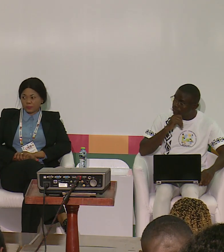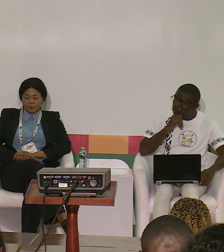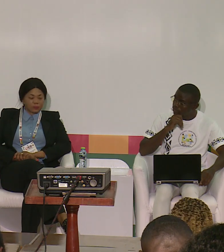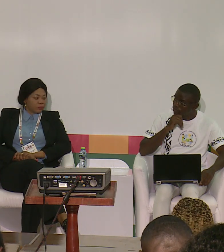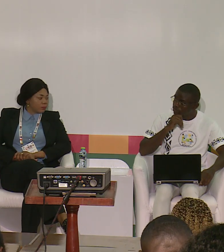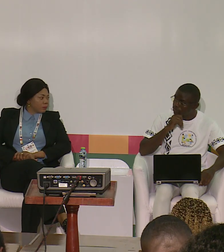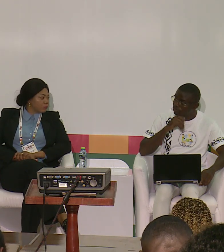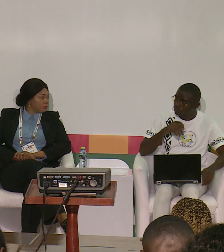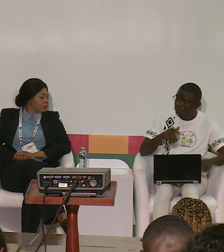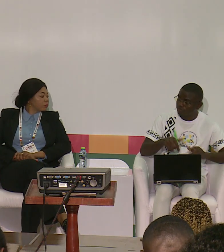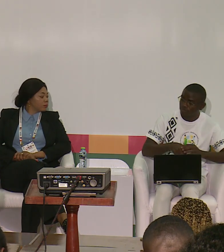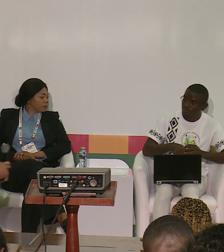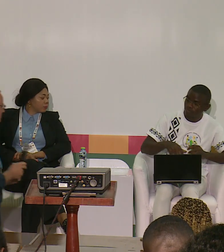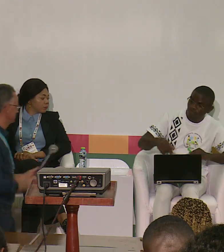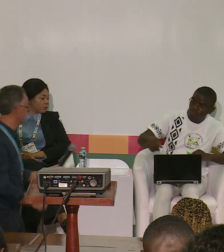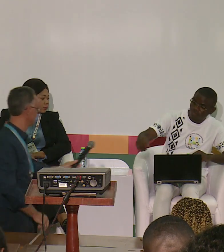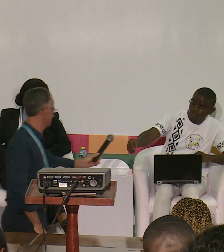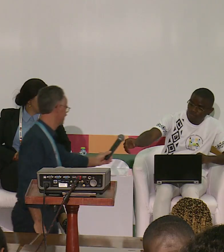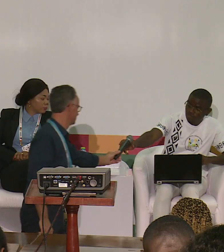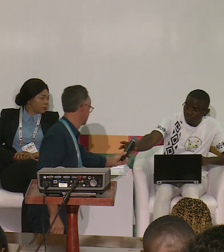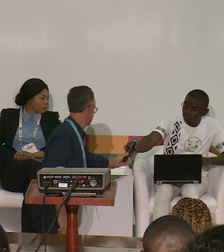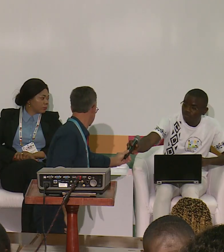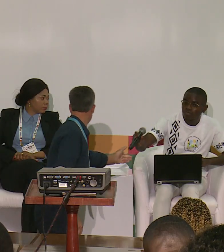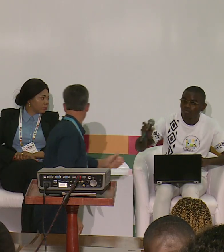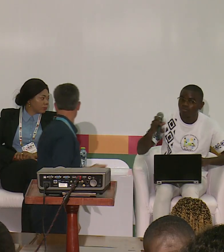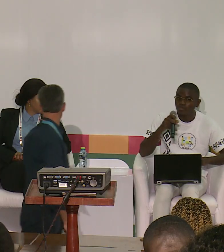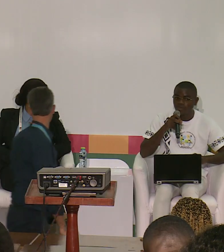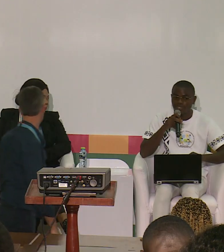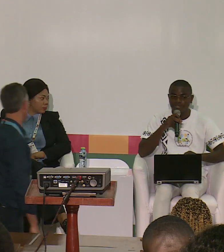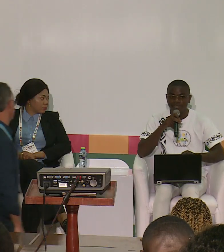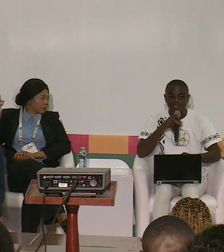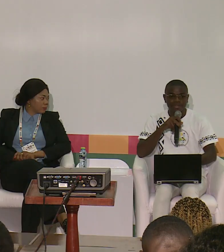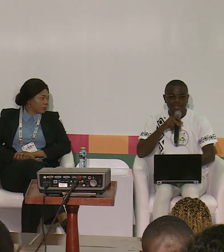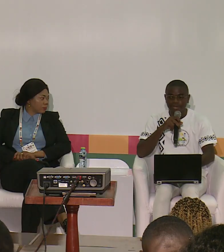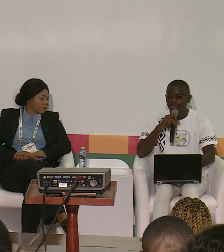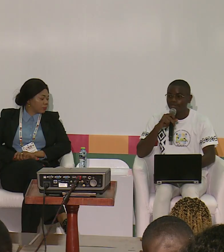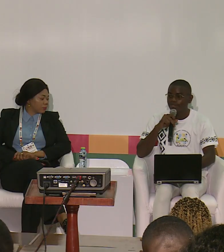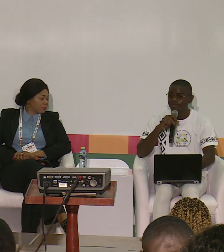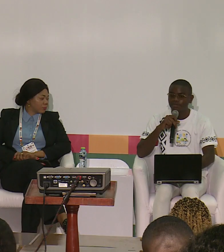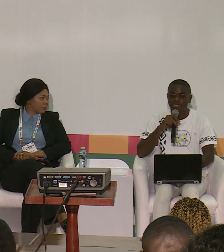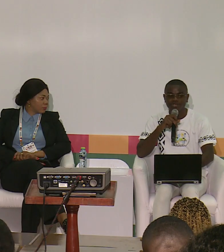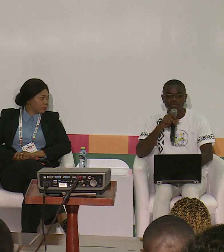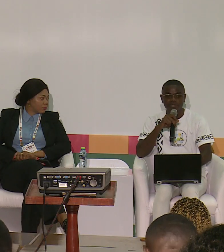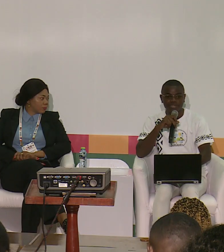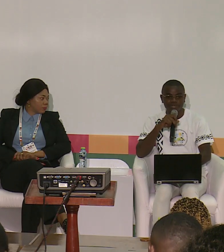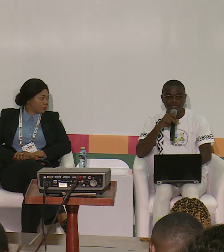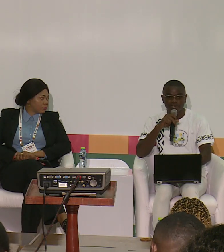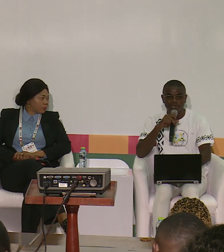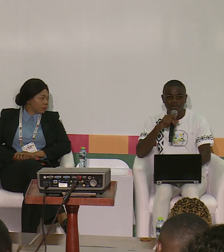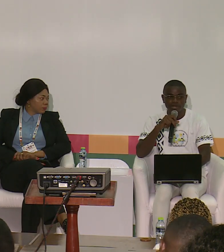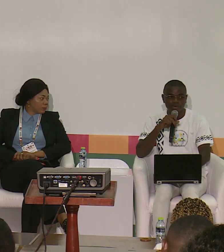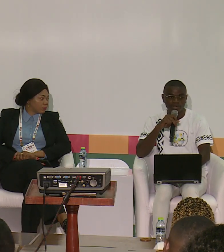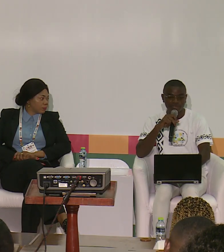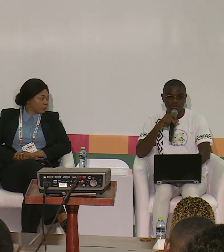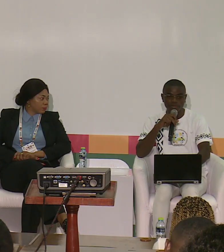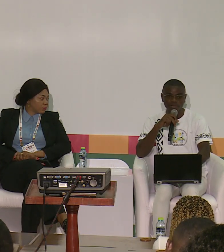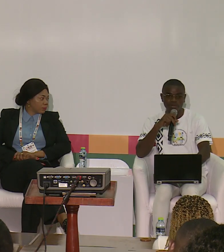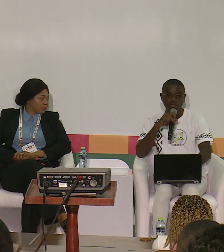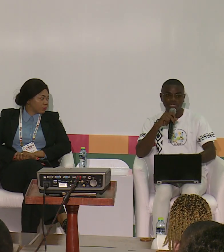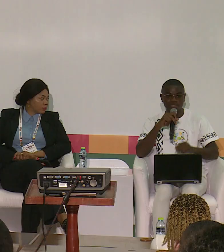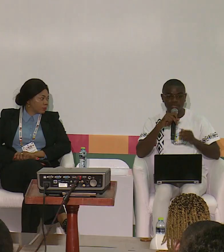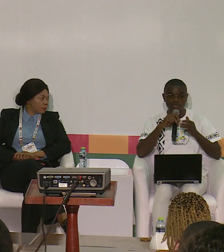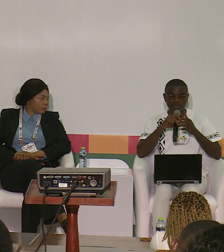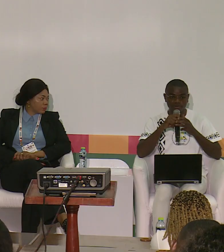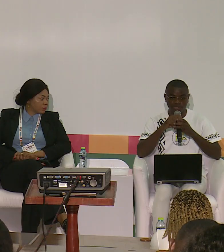Great. Kratos, you had a question? Merci. La question a été de savoir la